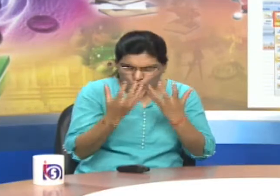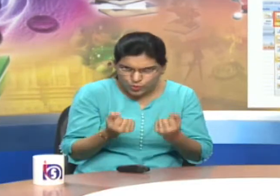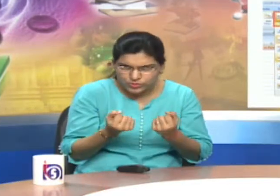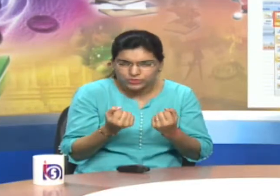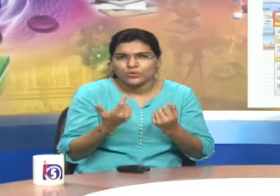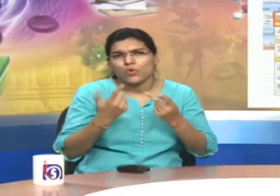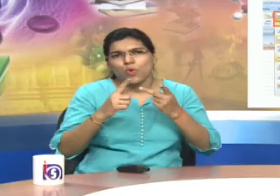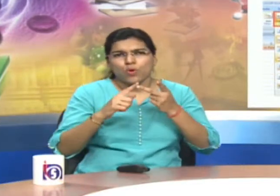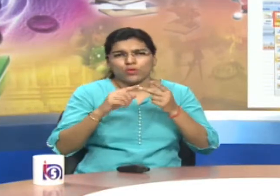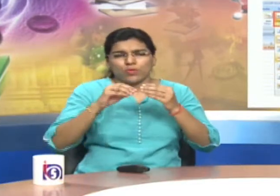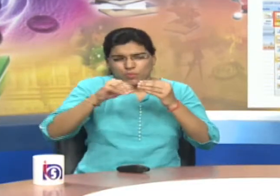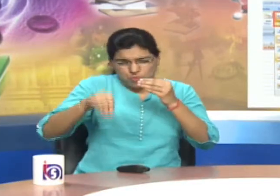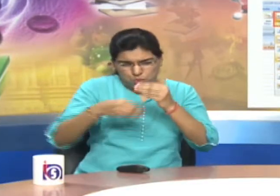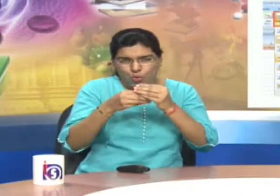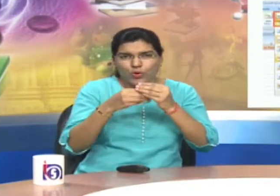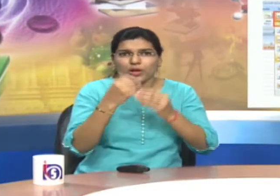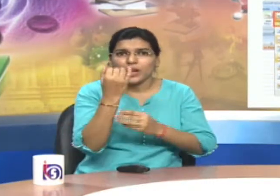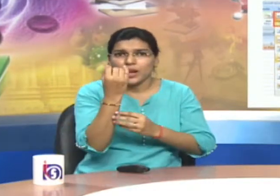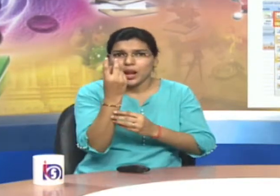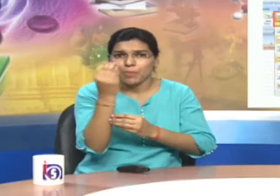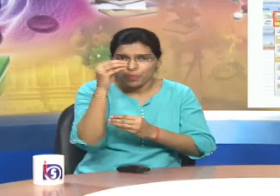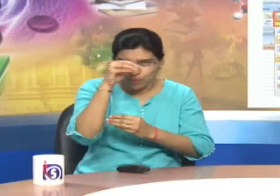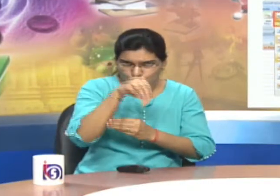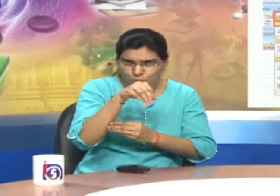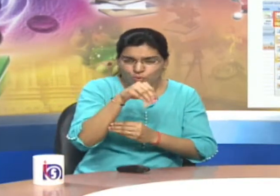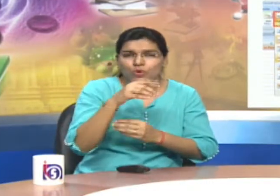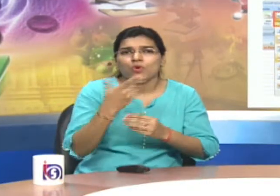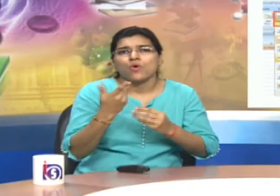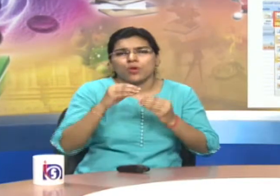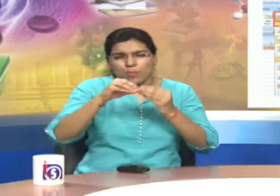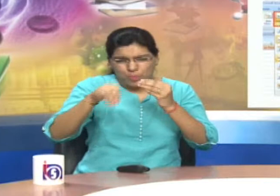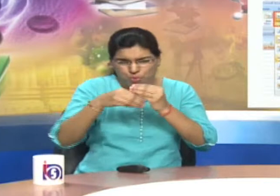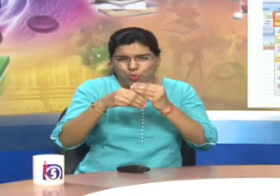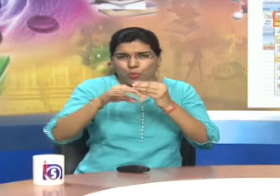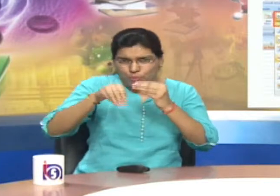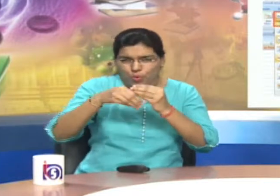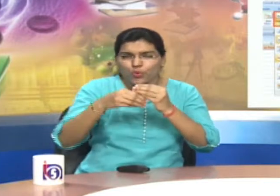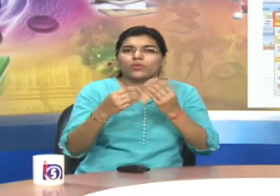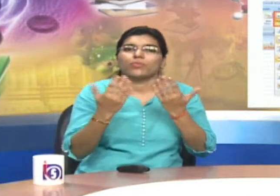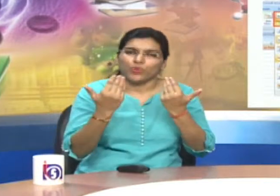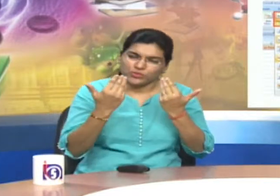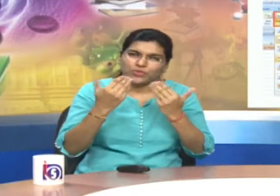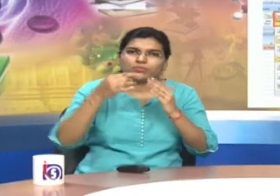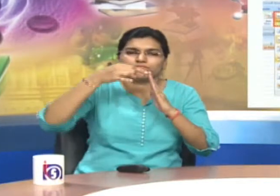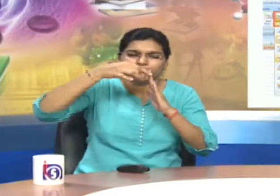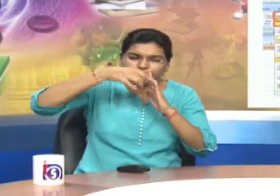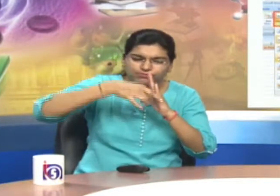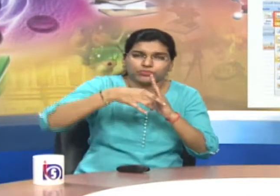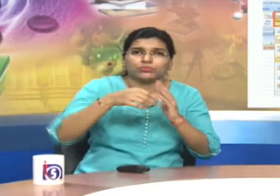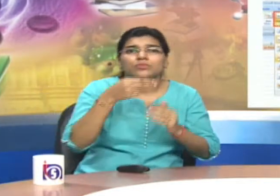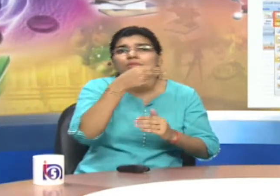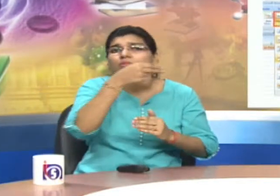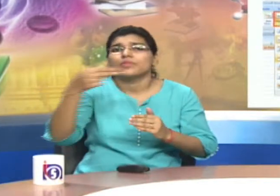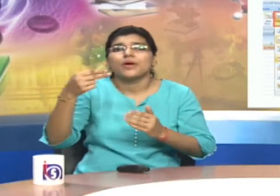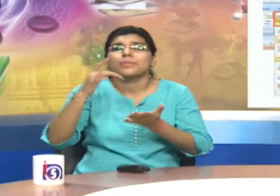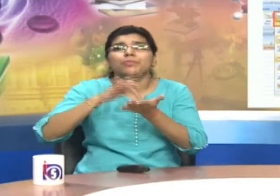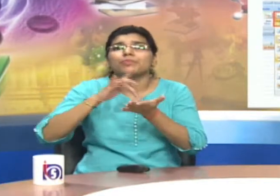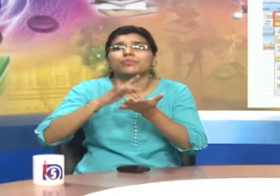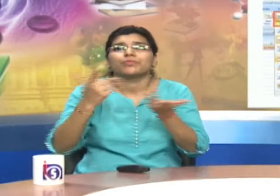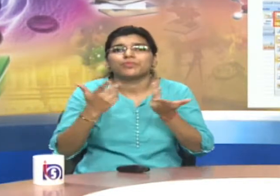if you want to put some more color or you want to put some more numbers, if you want to add some data